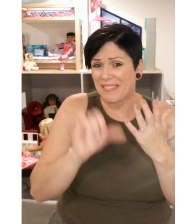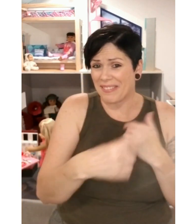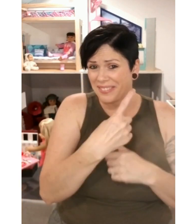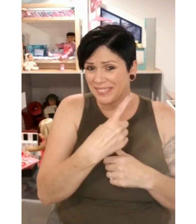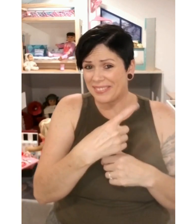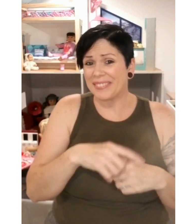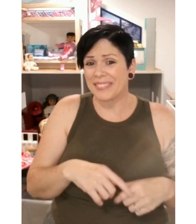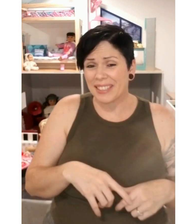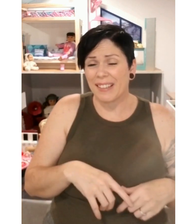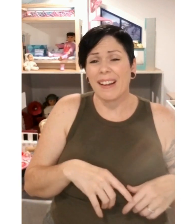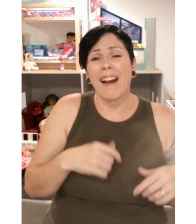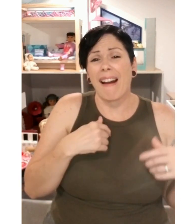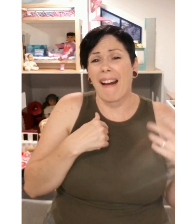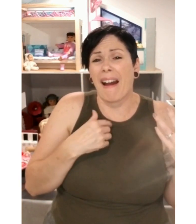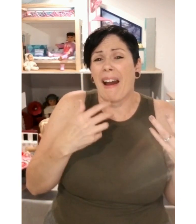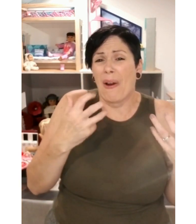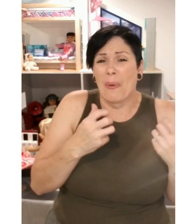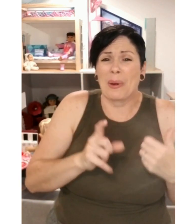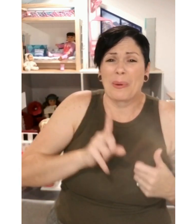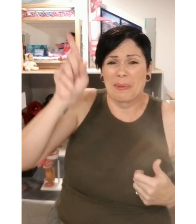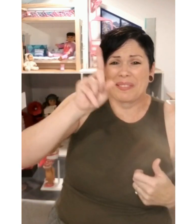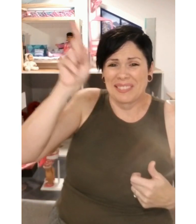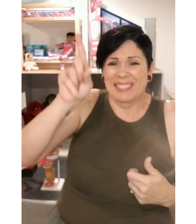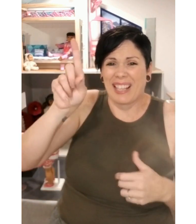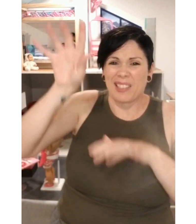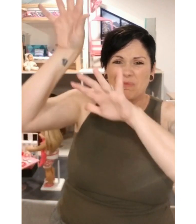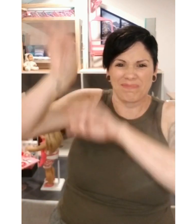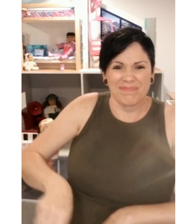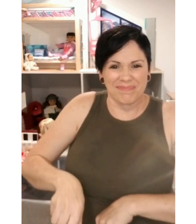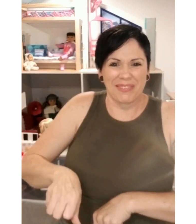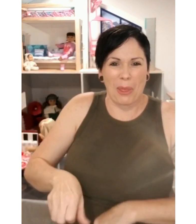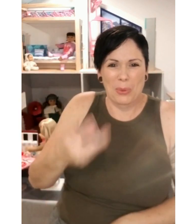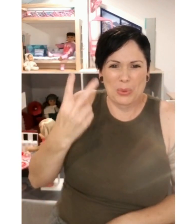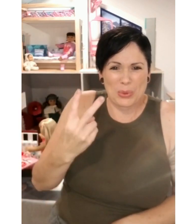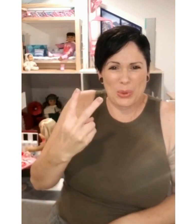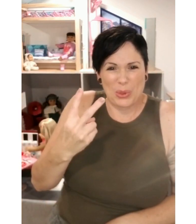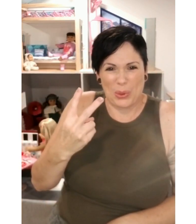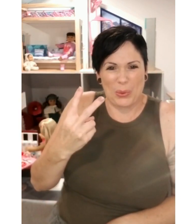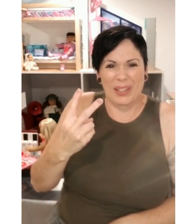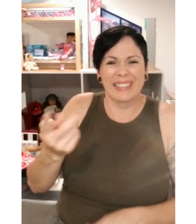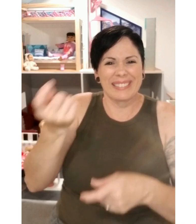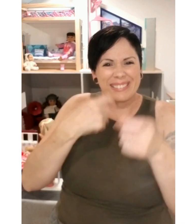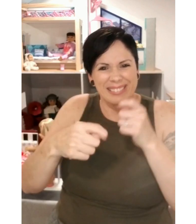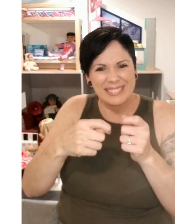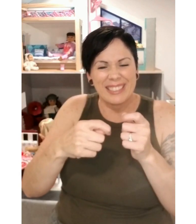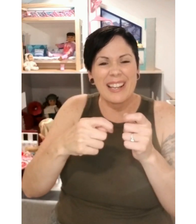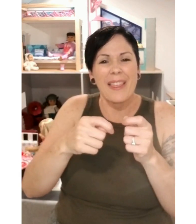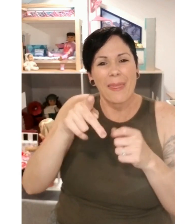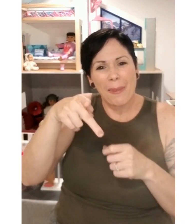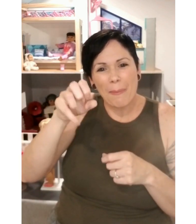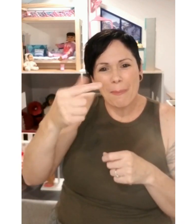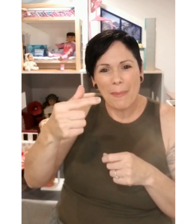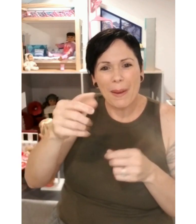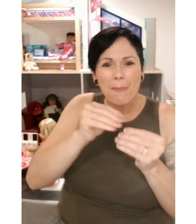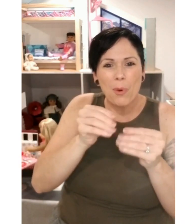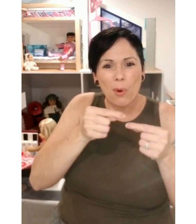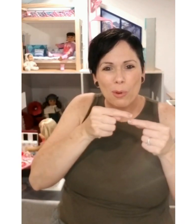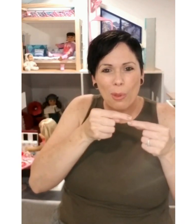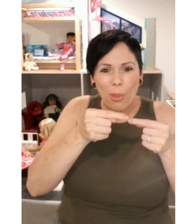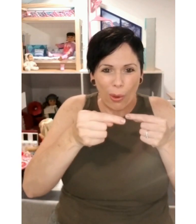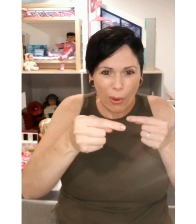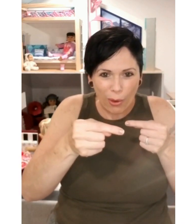back and scrap the two that I have upstairs and do them with these longer pegs at a slight angle because